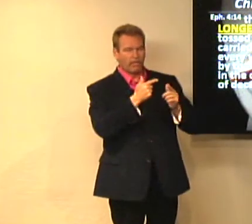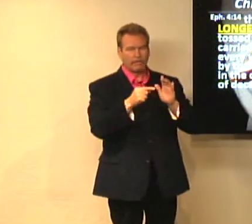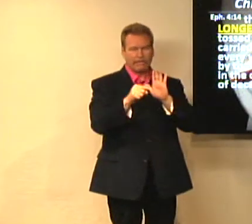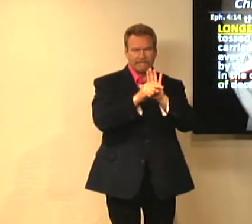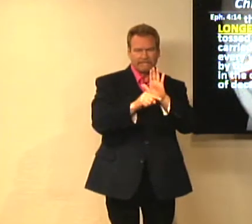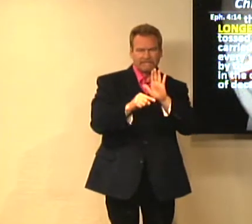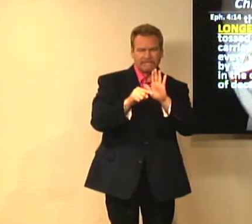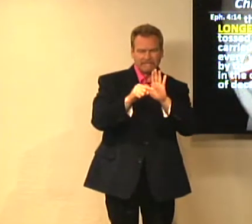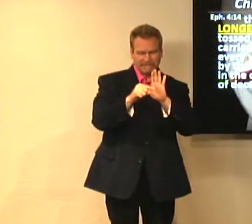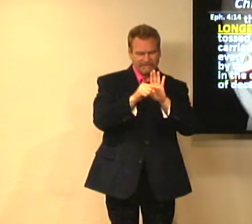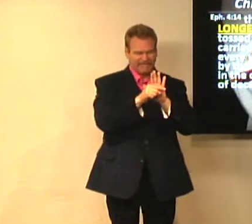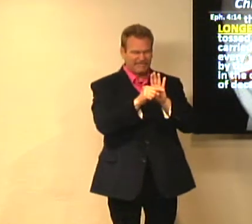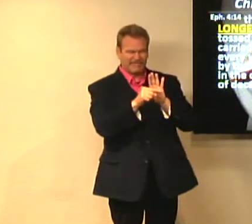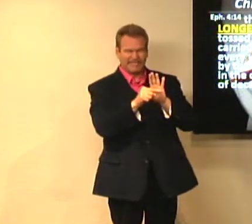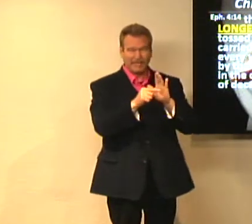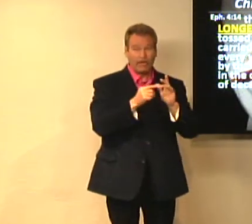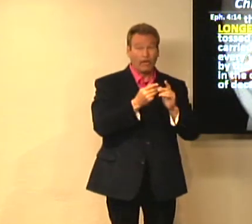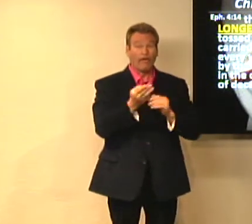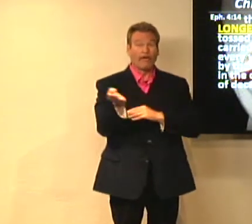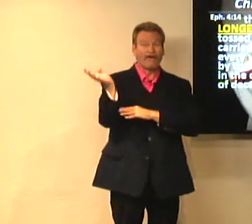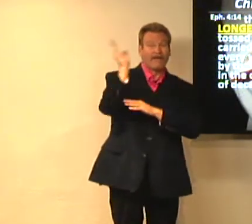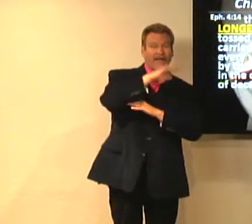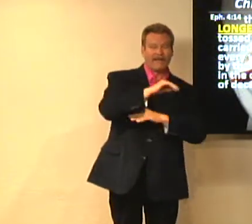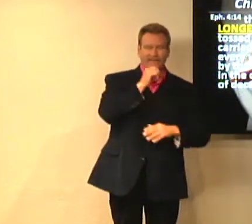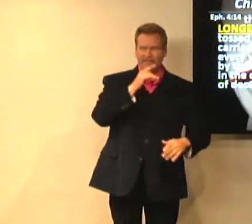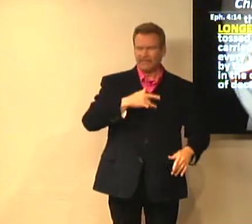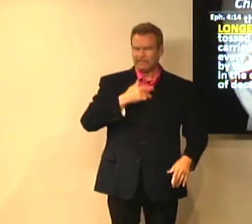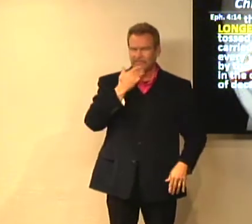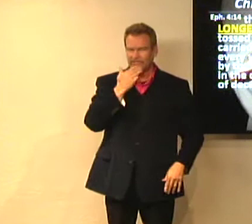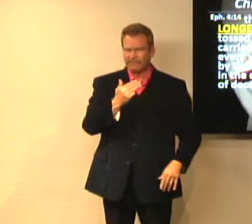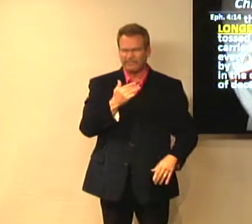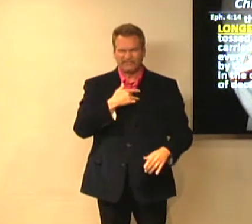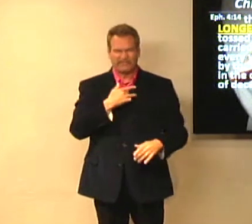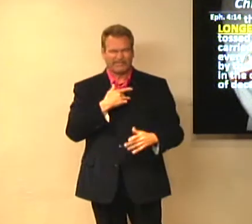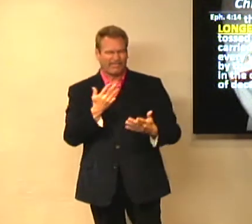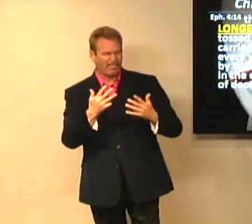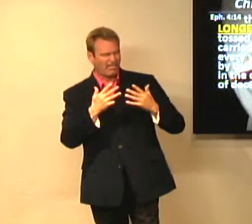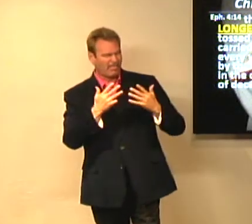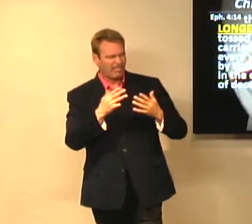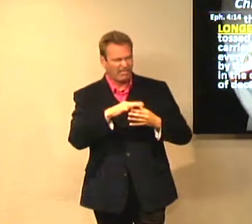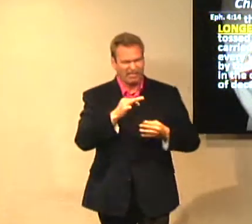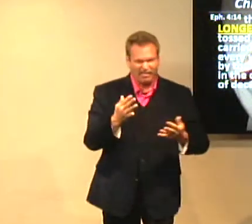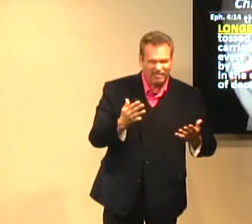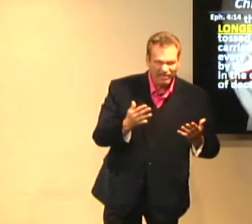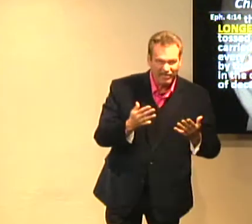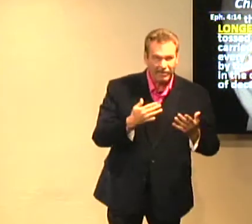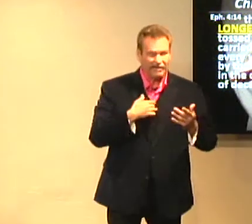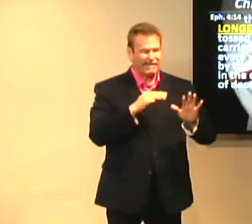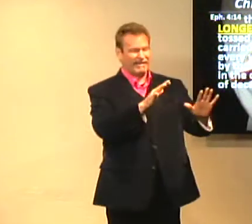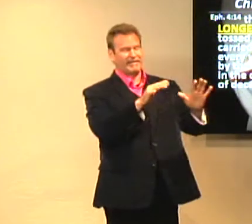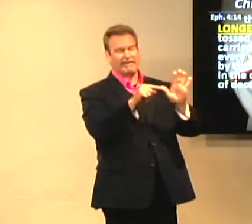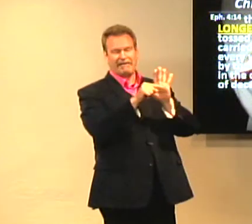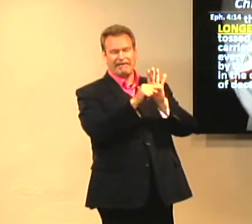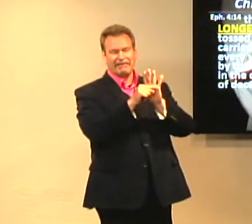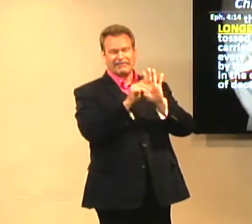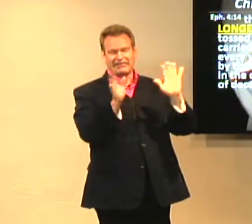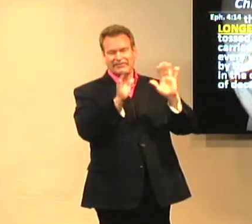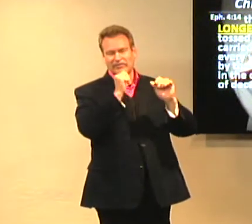and we talk about something, maybe something negative comes up. And you kind of stick with that all day and you don't feel good through the whole